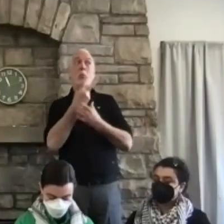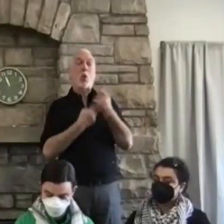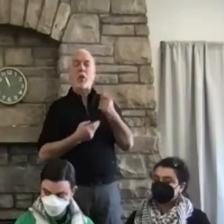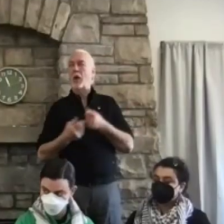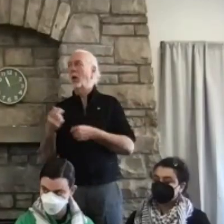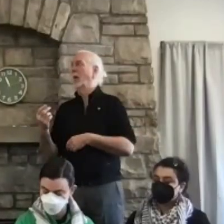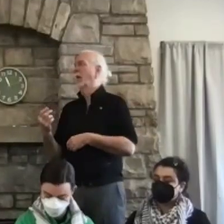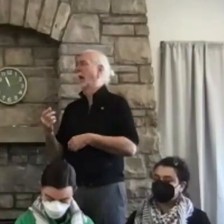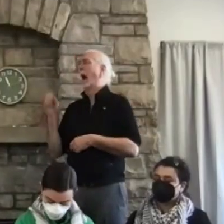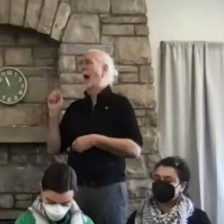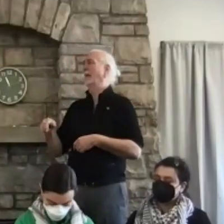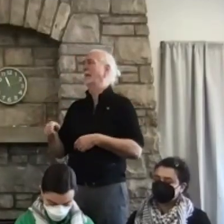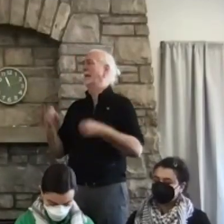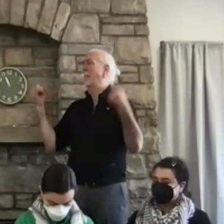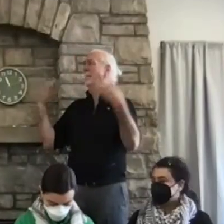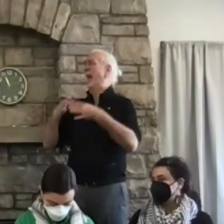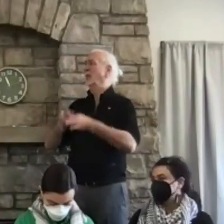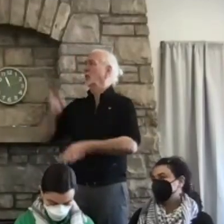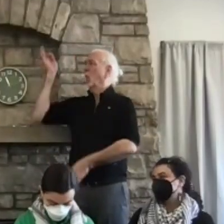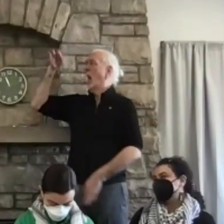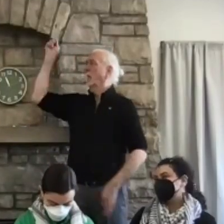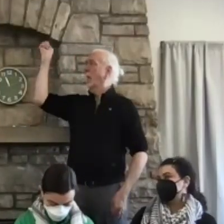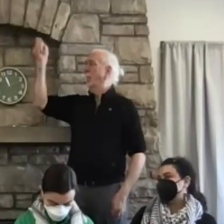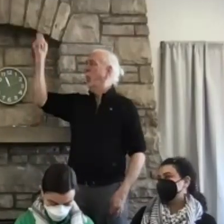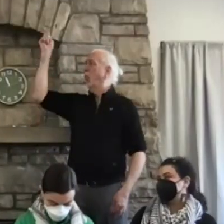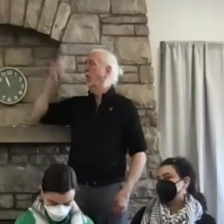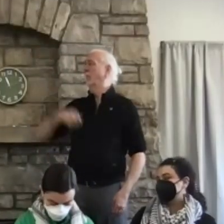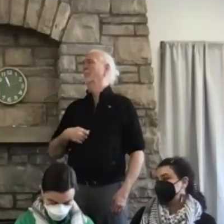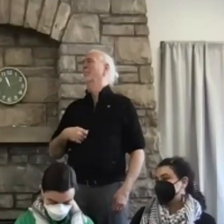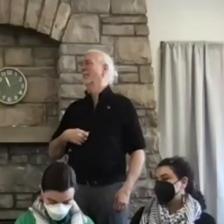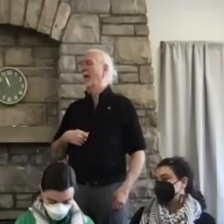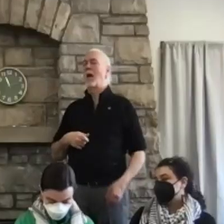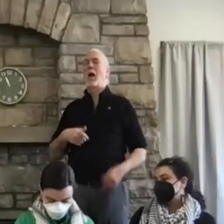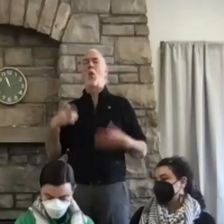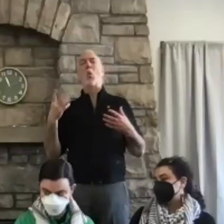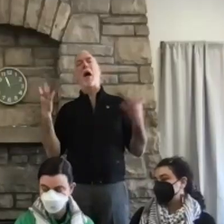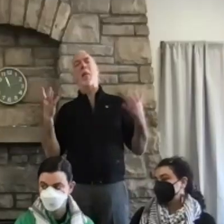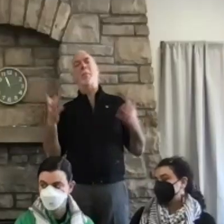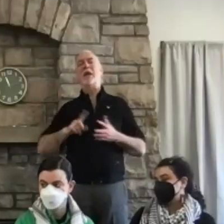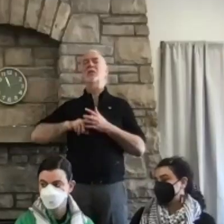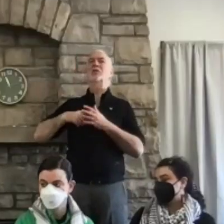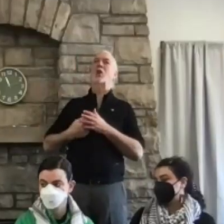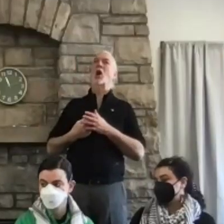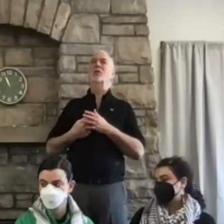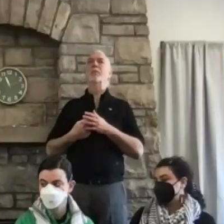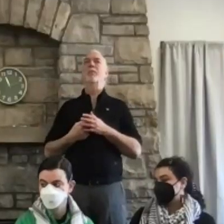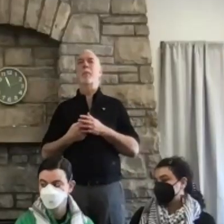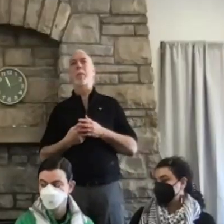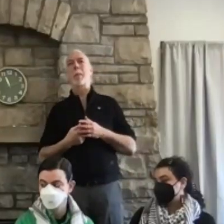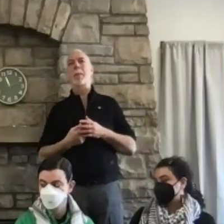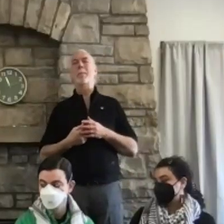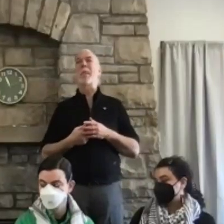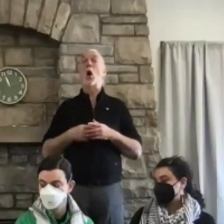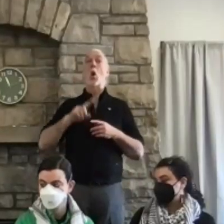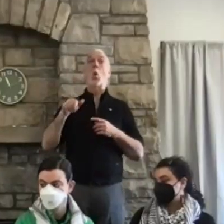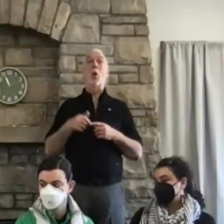The magic wand? No, I would say, it starts with, when I'm in the unhoused encampments, one thing